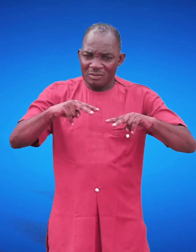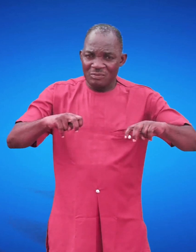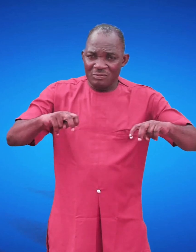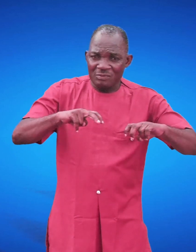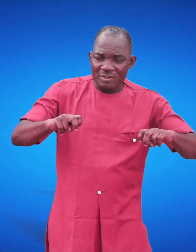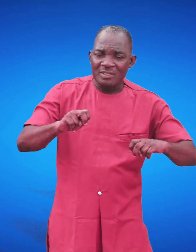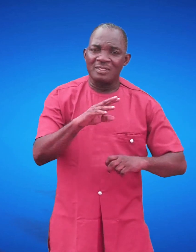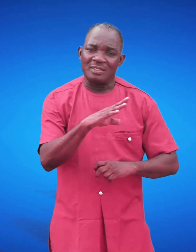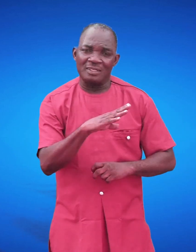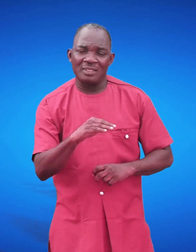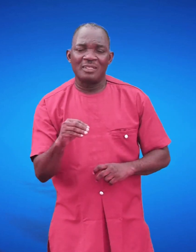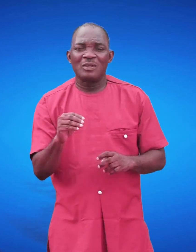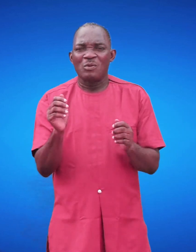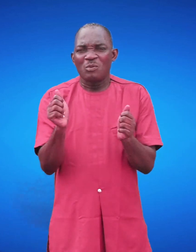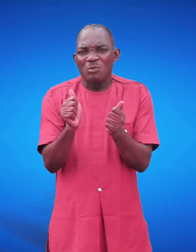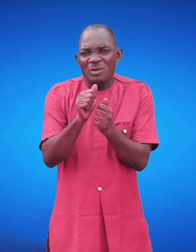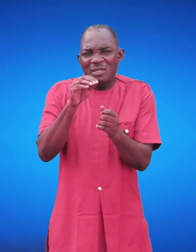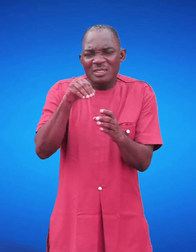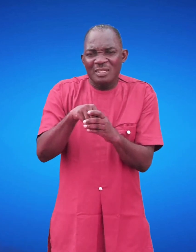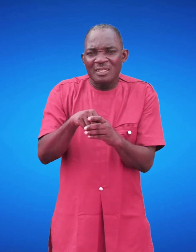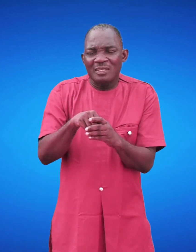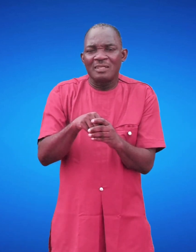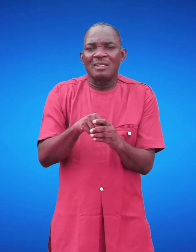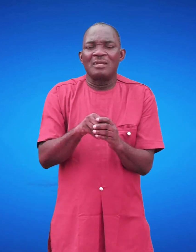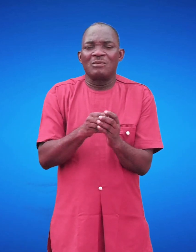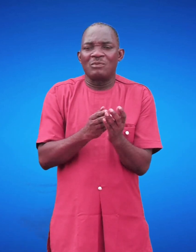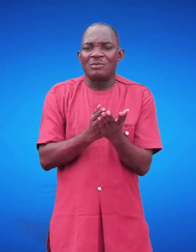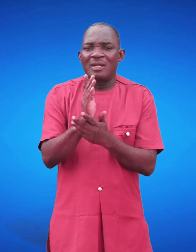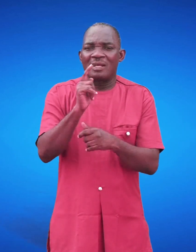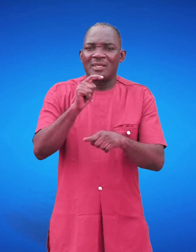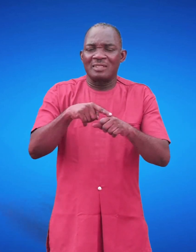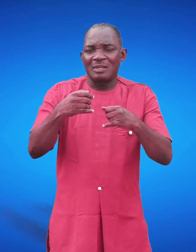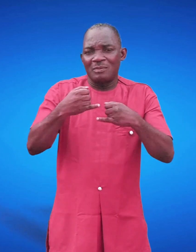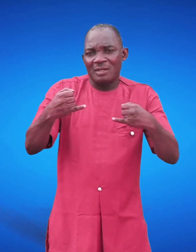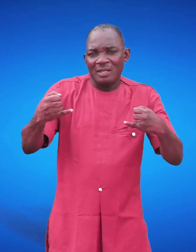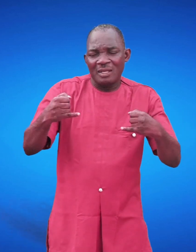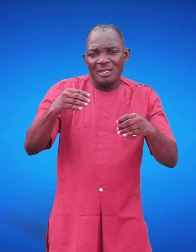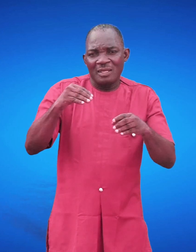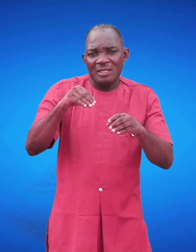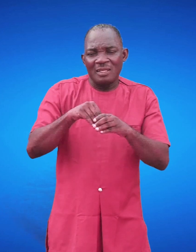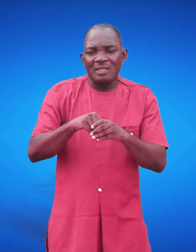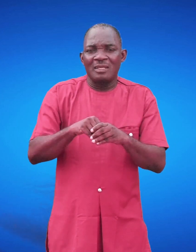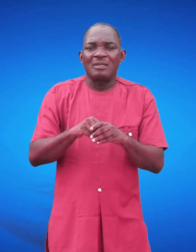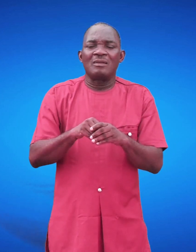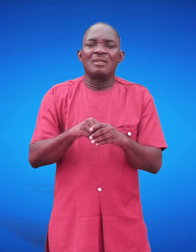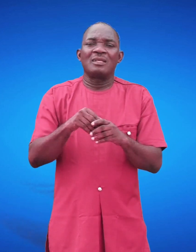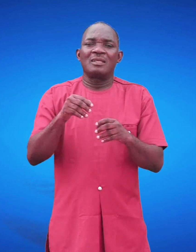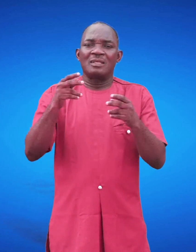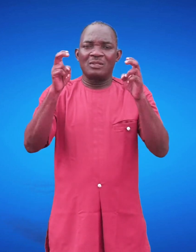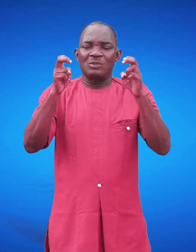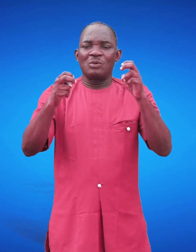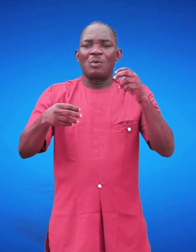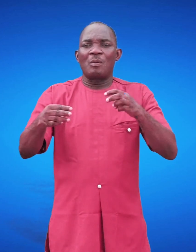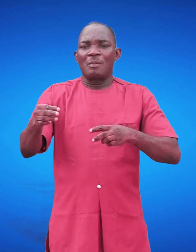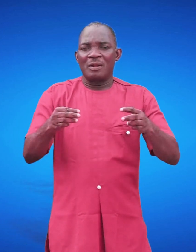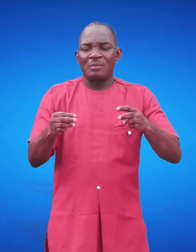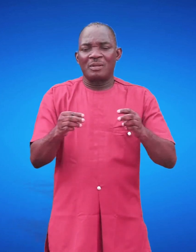and within stipulated timeframes in our case management manual.